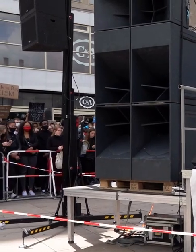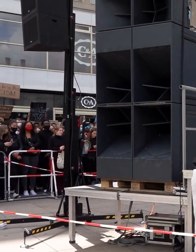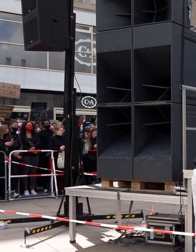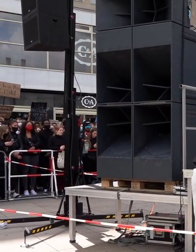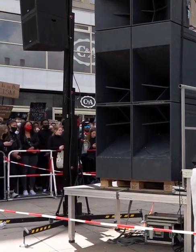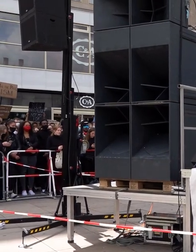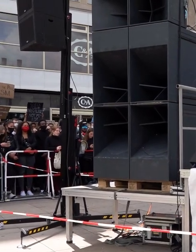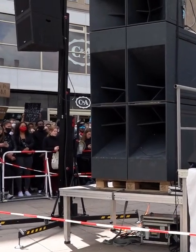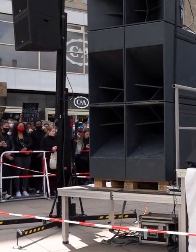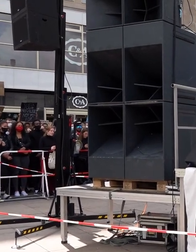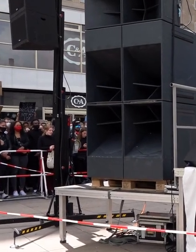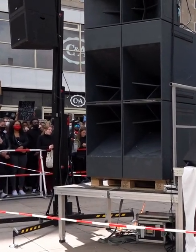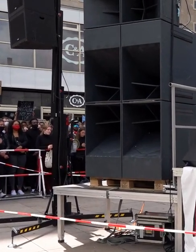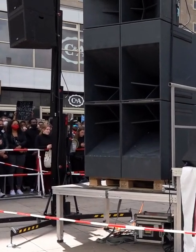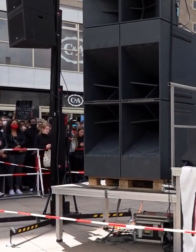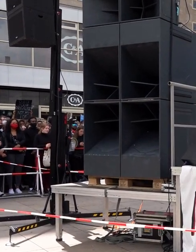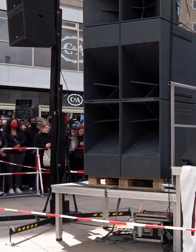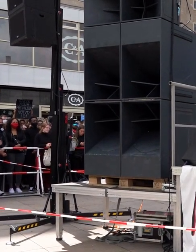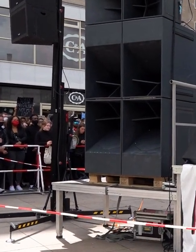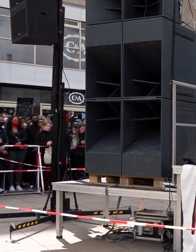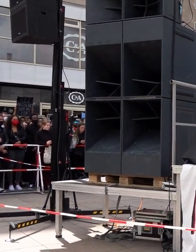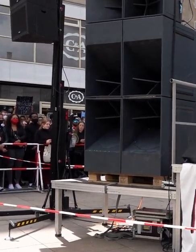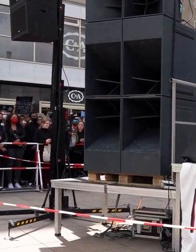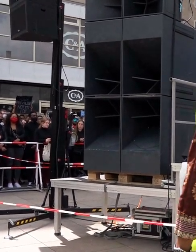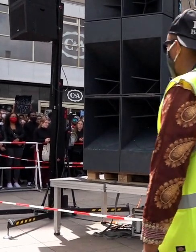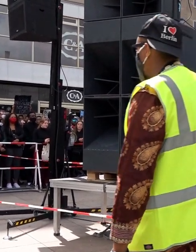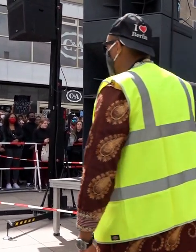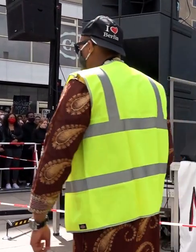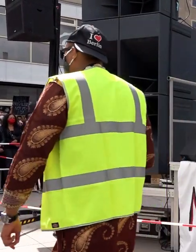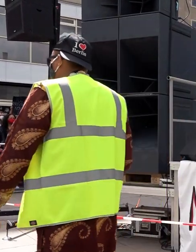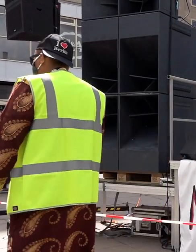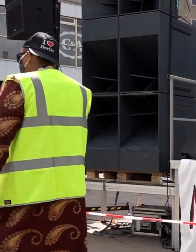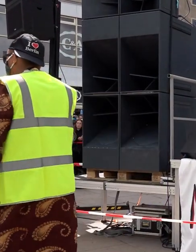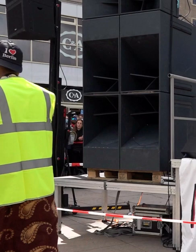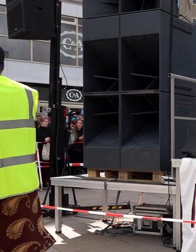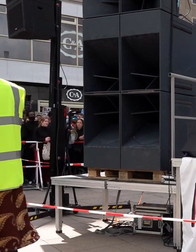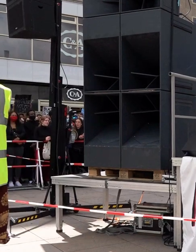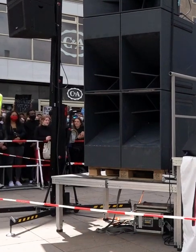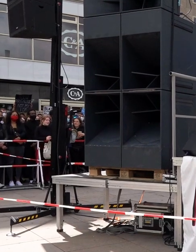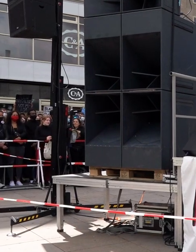We build. We nurture. We tell